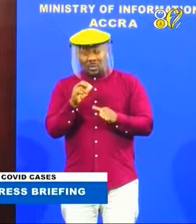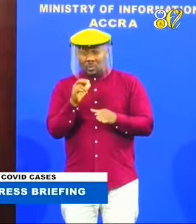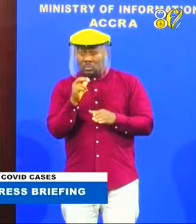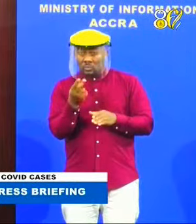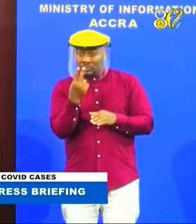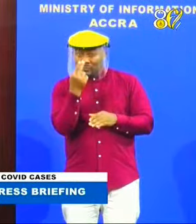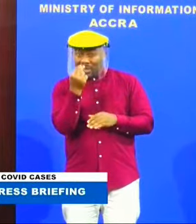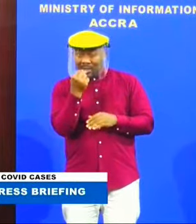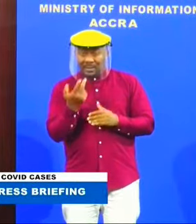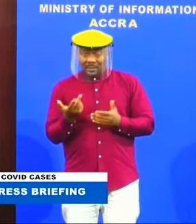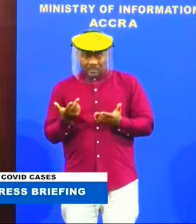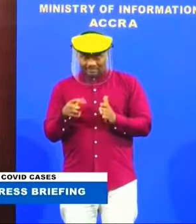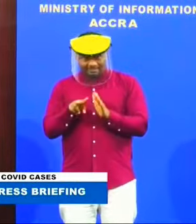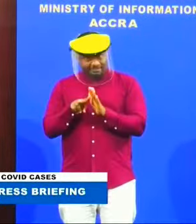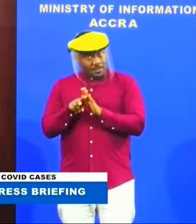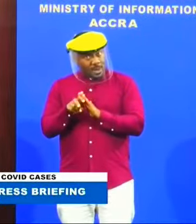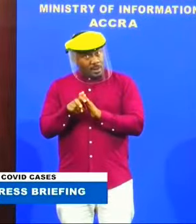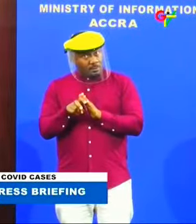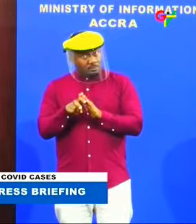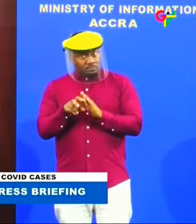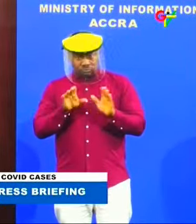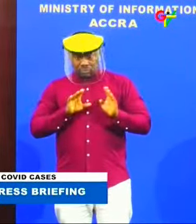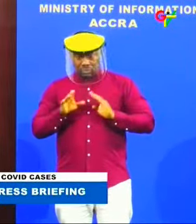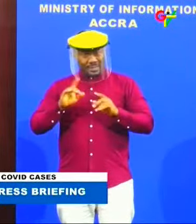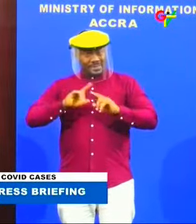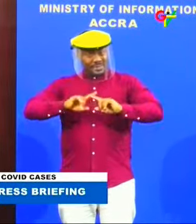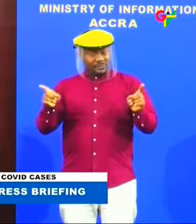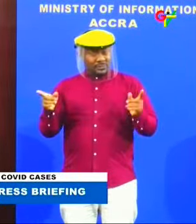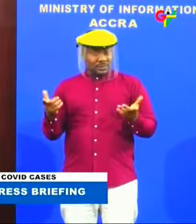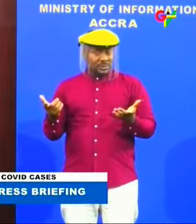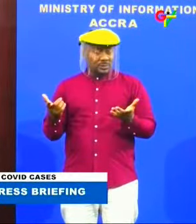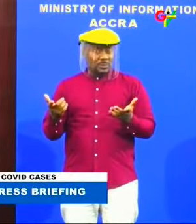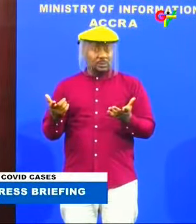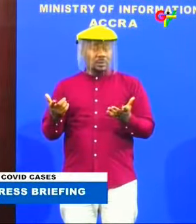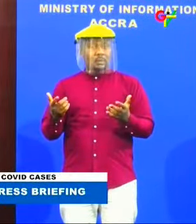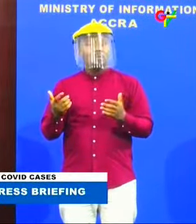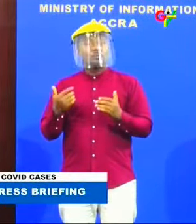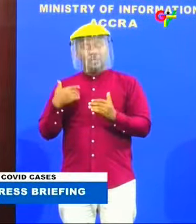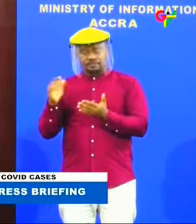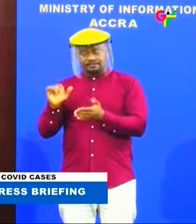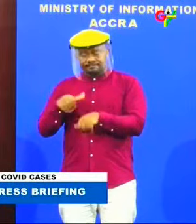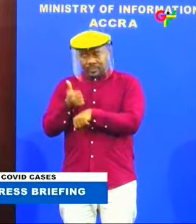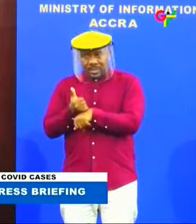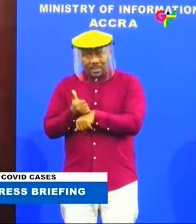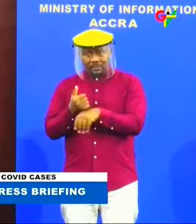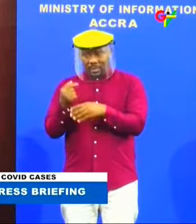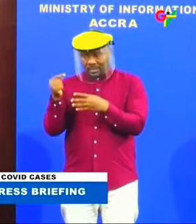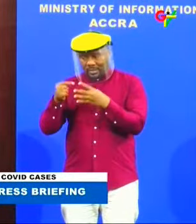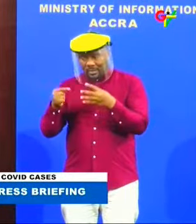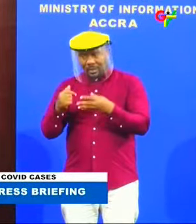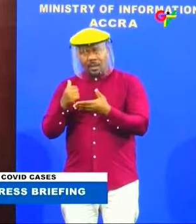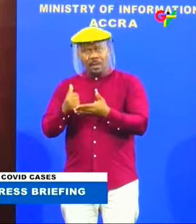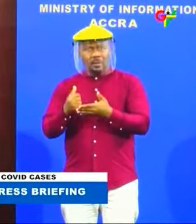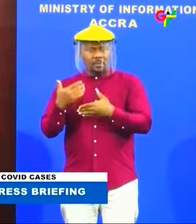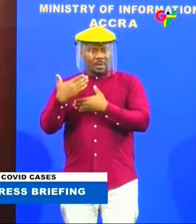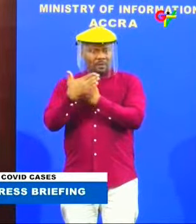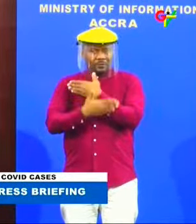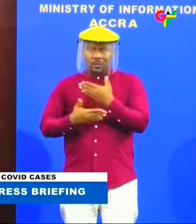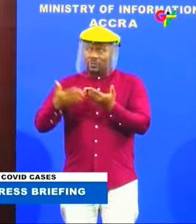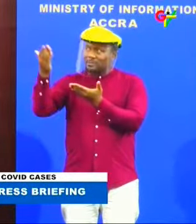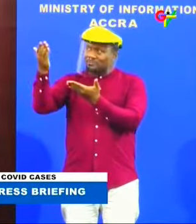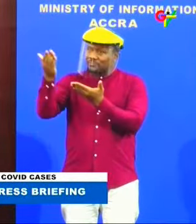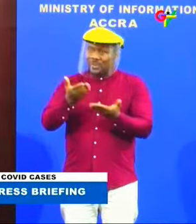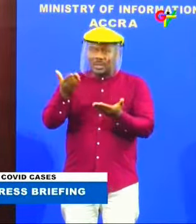different character, and so all protocols are geared towards limiting importation into the country. This is not to say